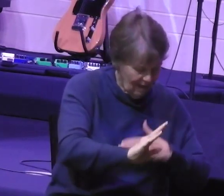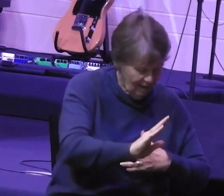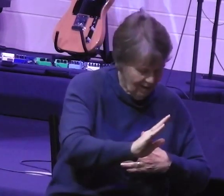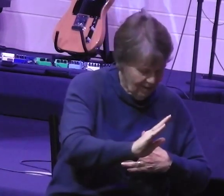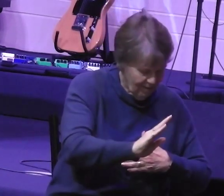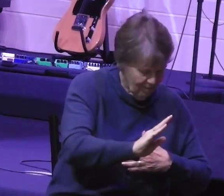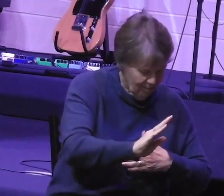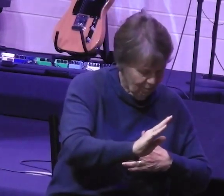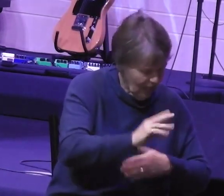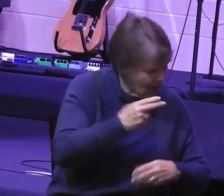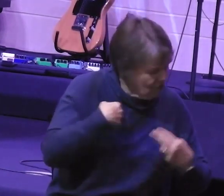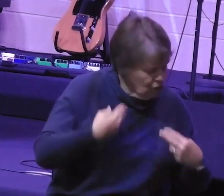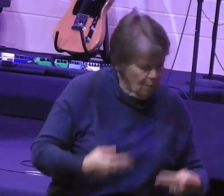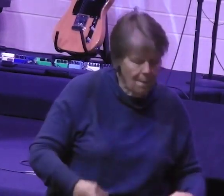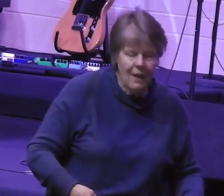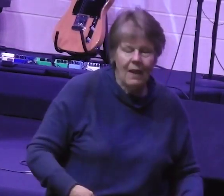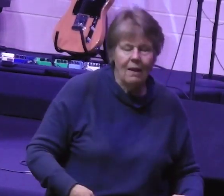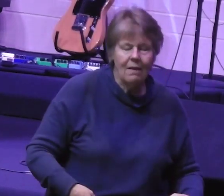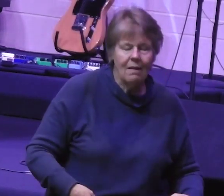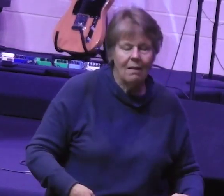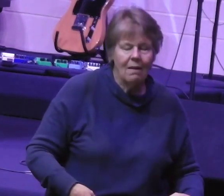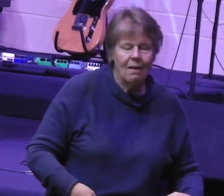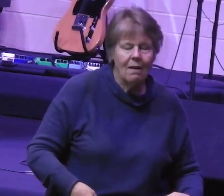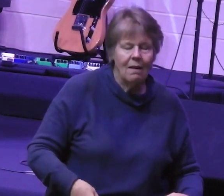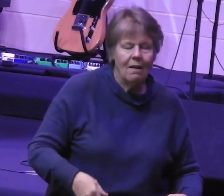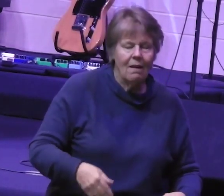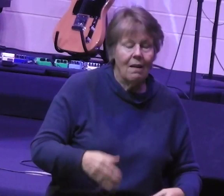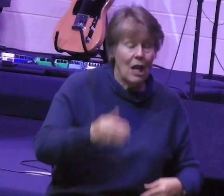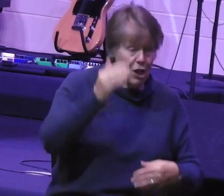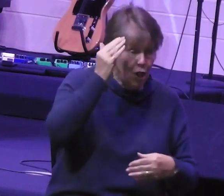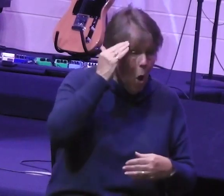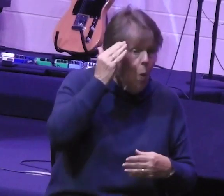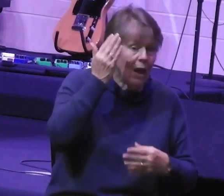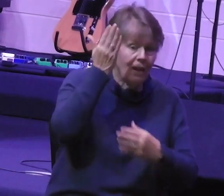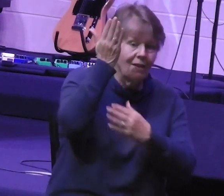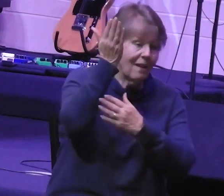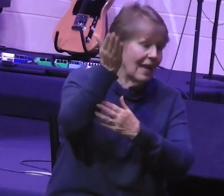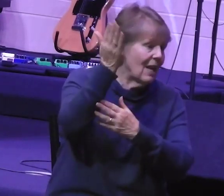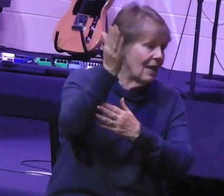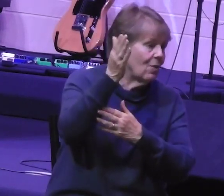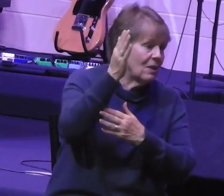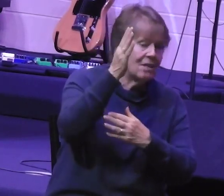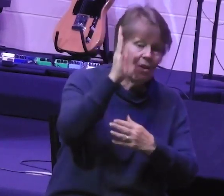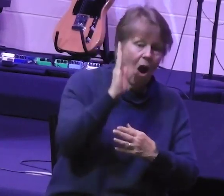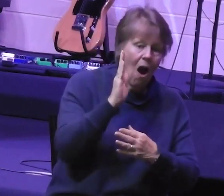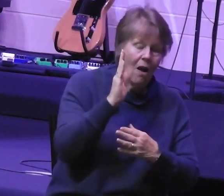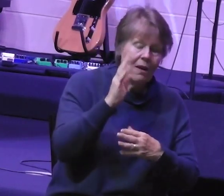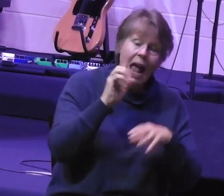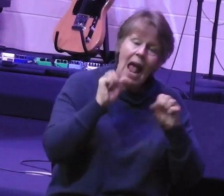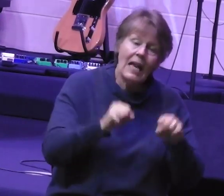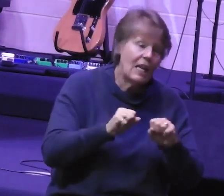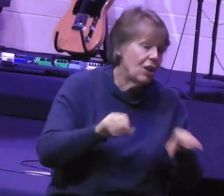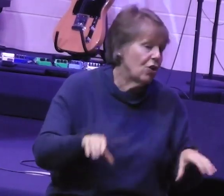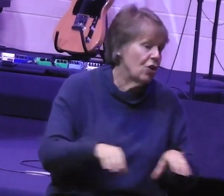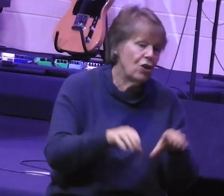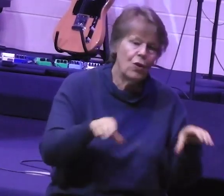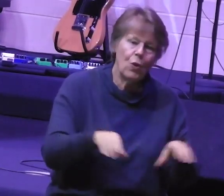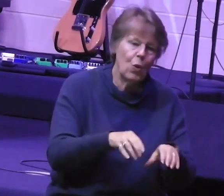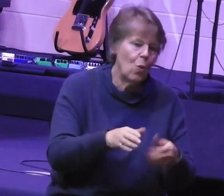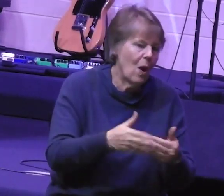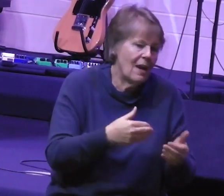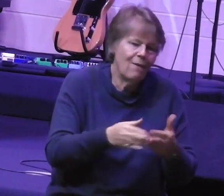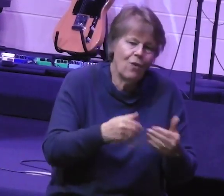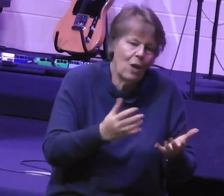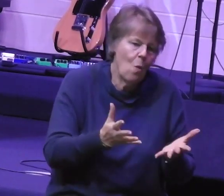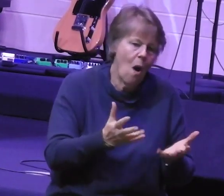And though he was God and could have allegedly done whatever he wanted, he lived a life of humility